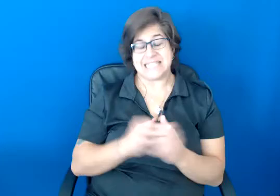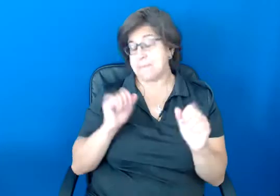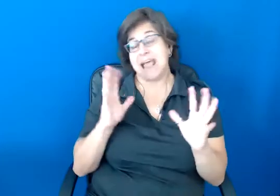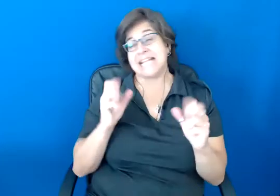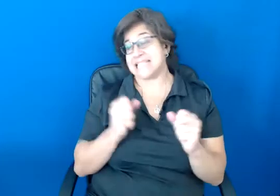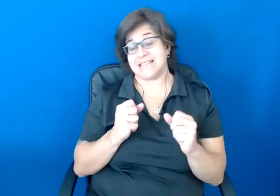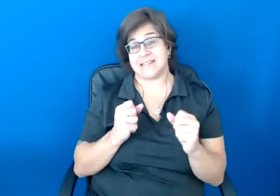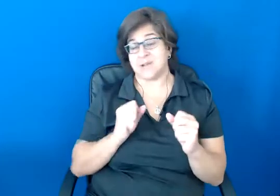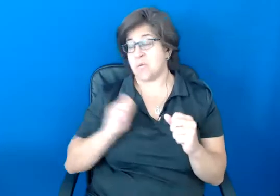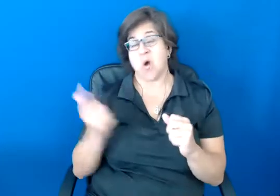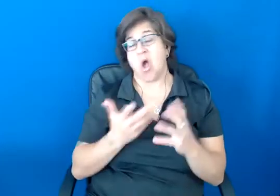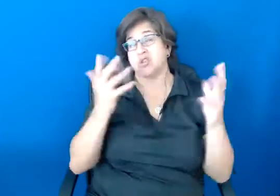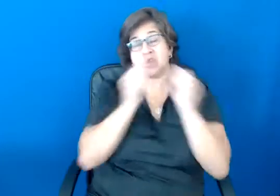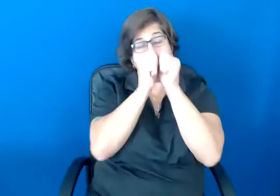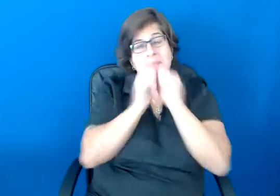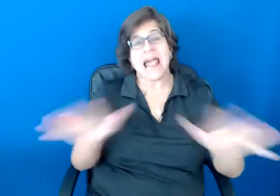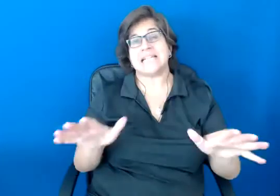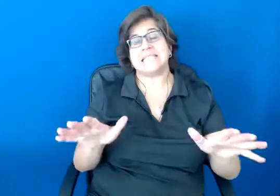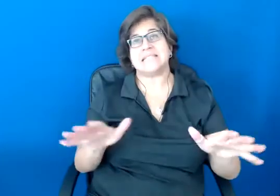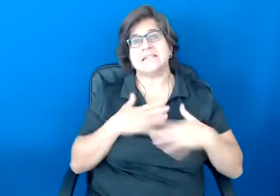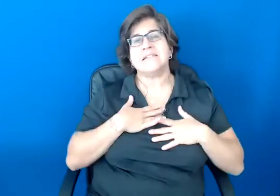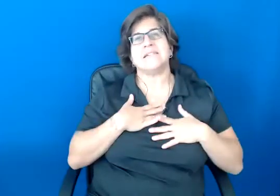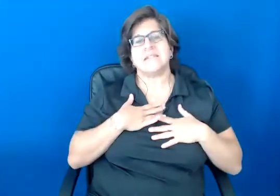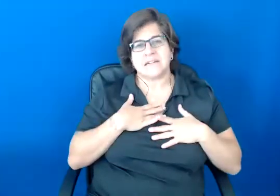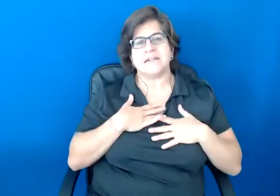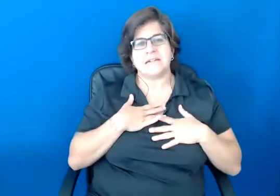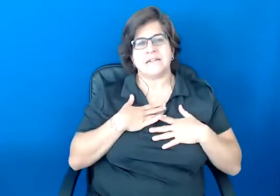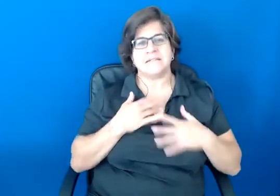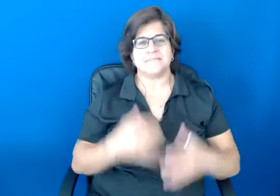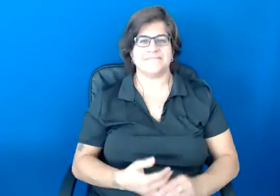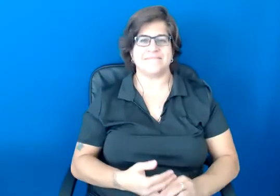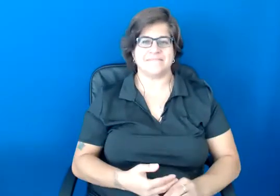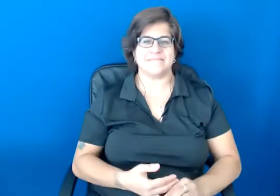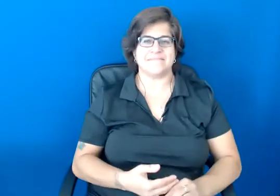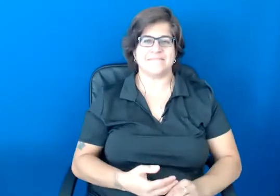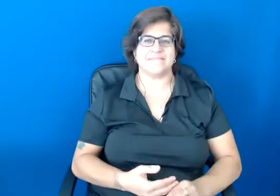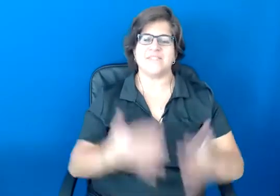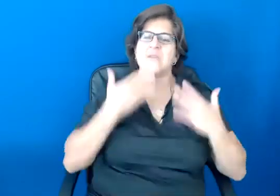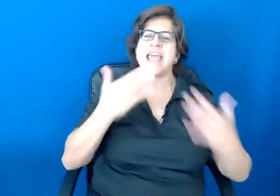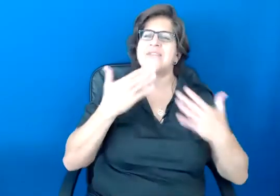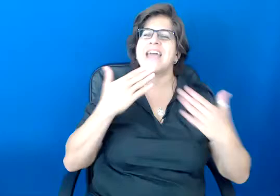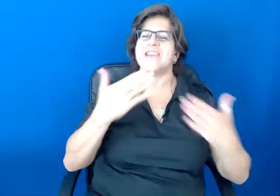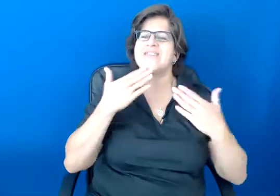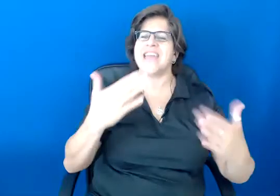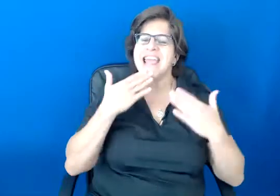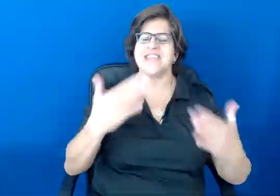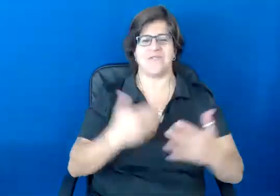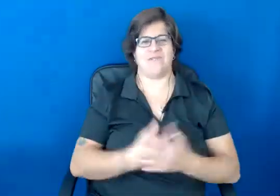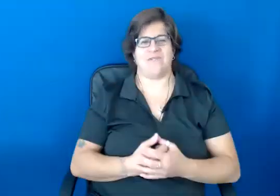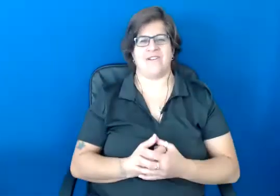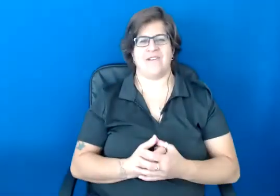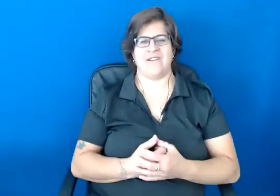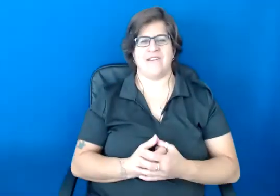it's amazing. We're so blessed. Thank you. Okay. Thank you